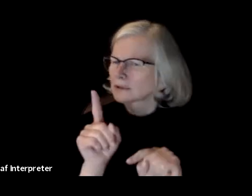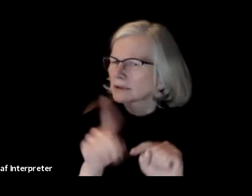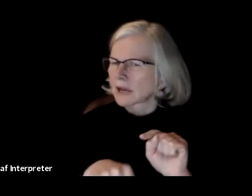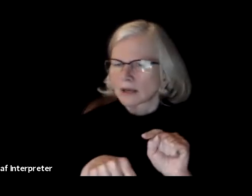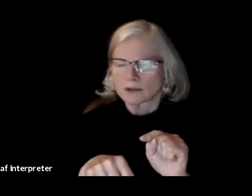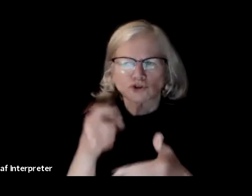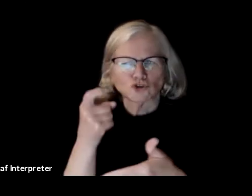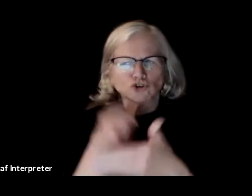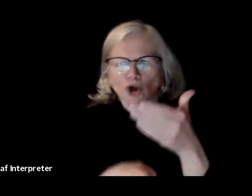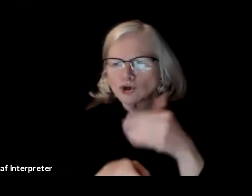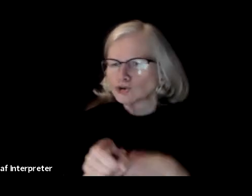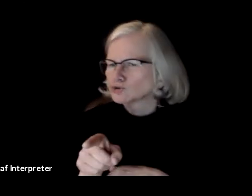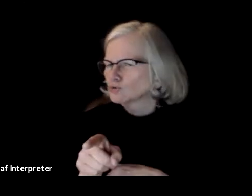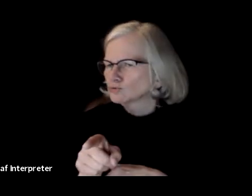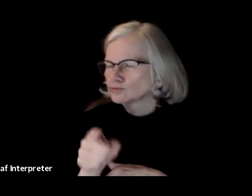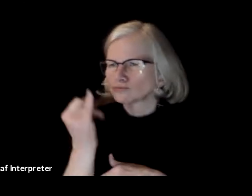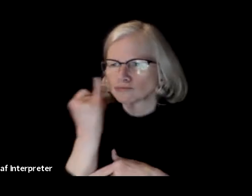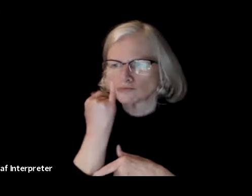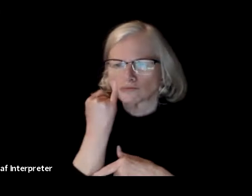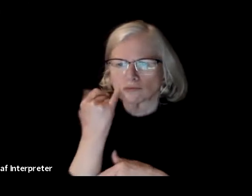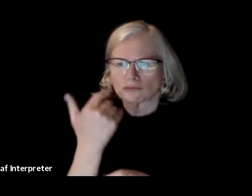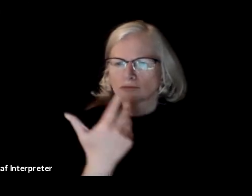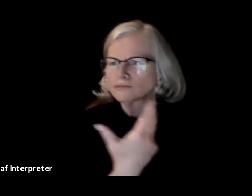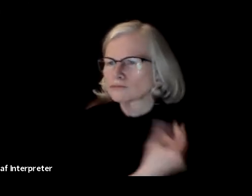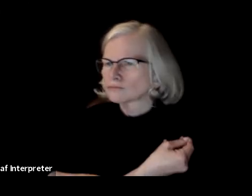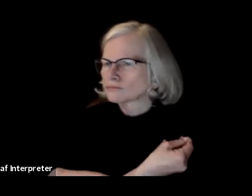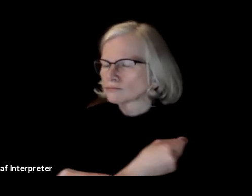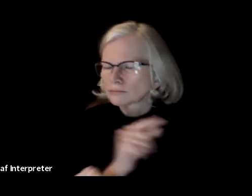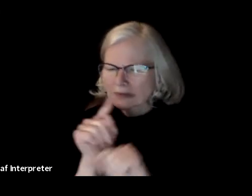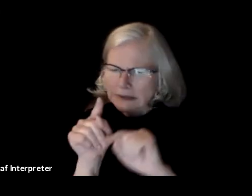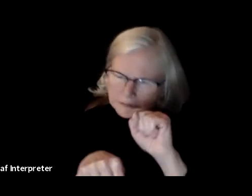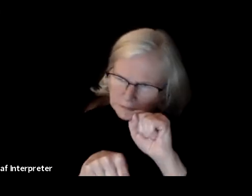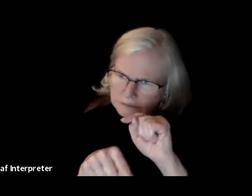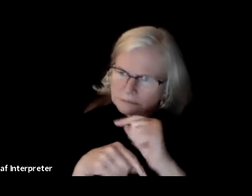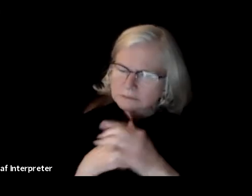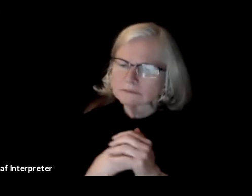service provided, and they may not require additional